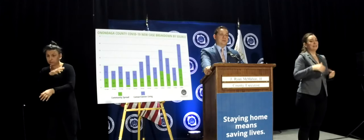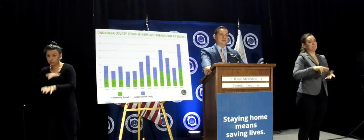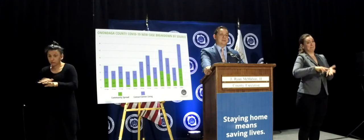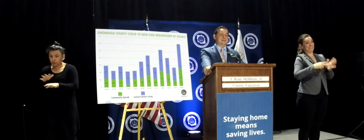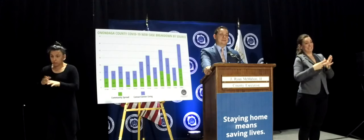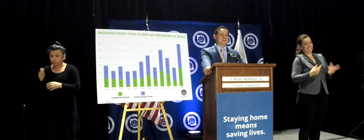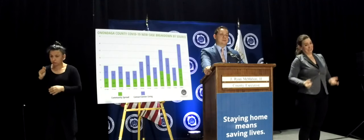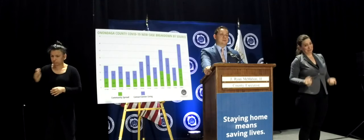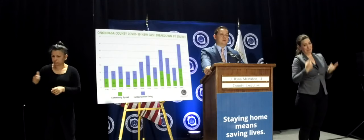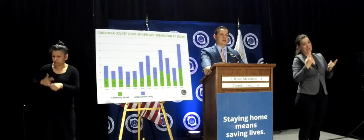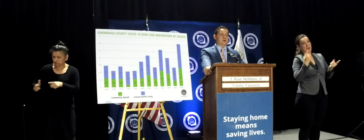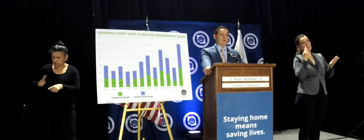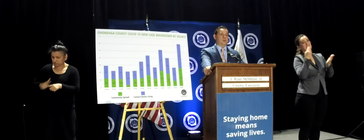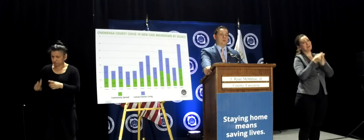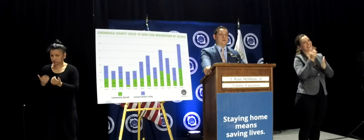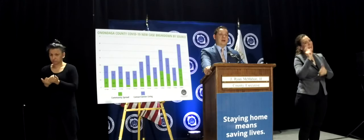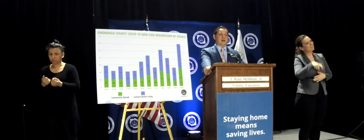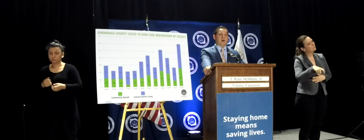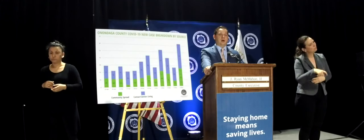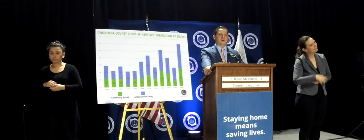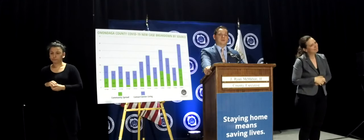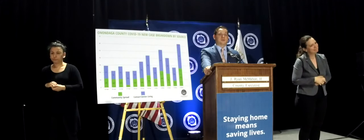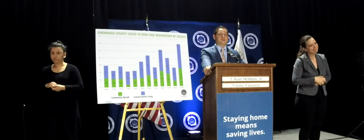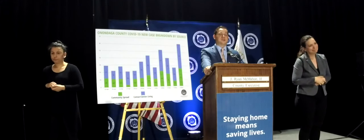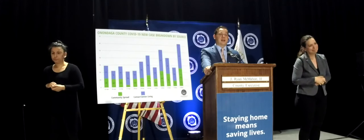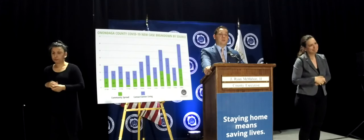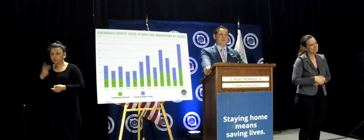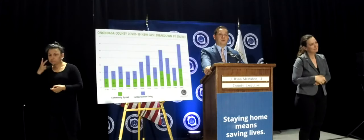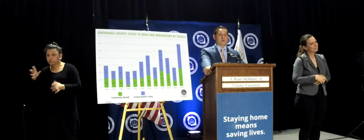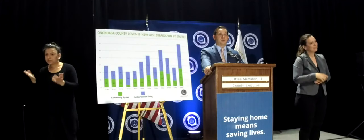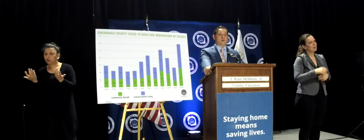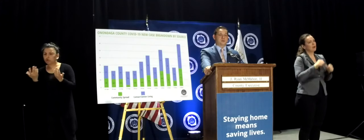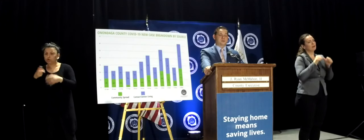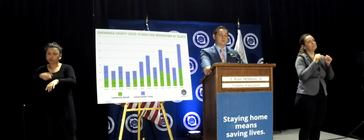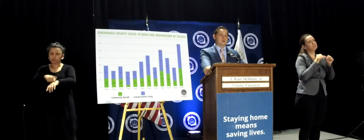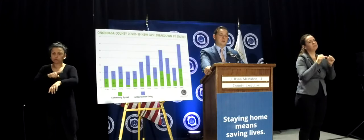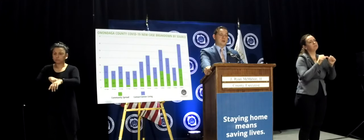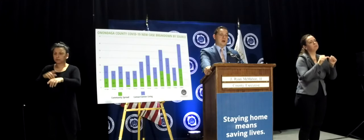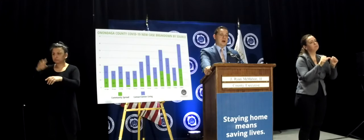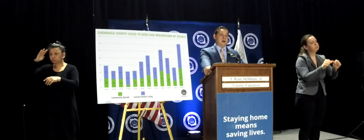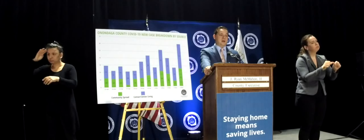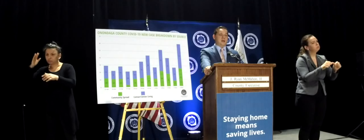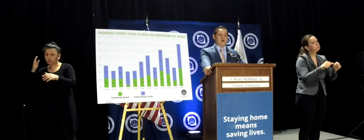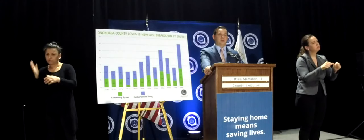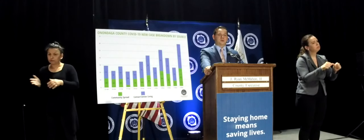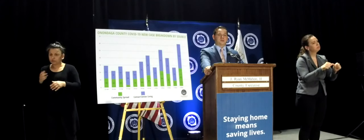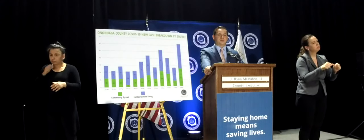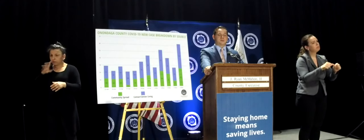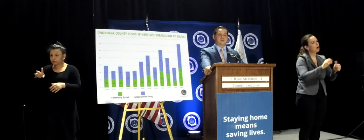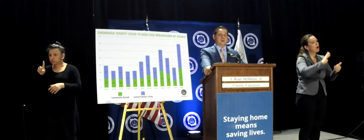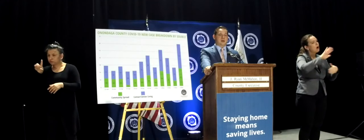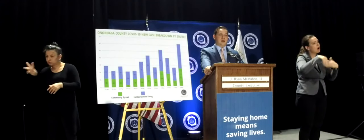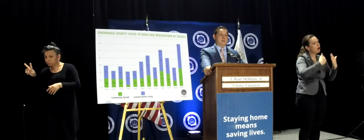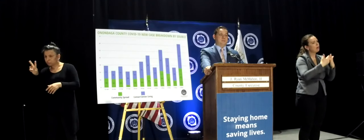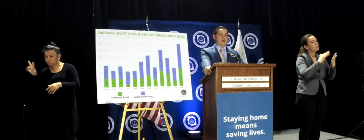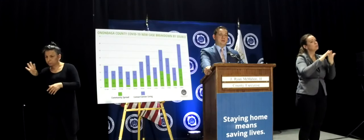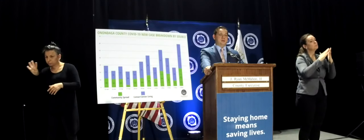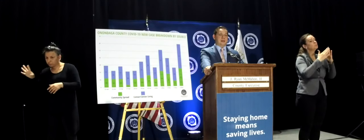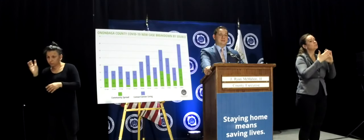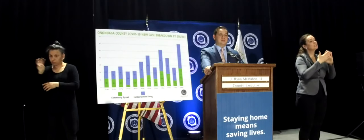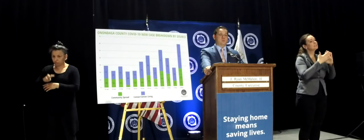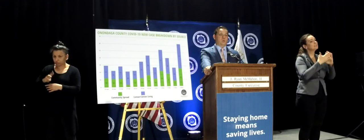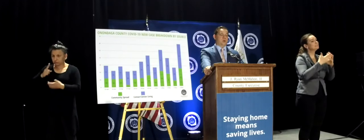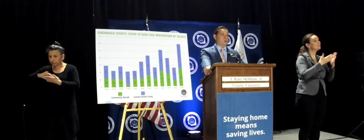So, we'll see how long this is sustainable for communities in our budgets.